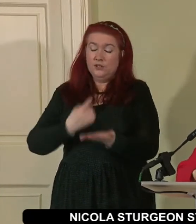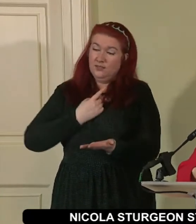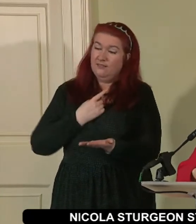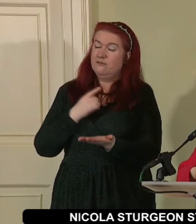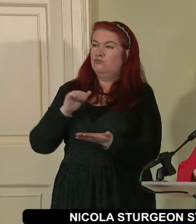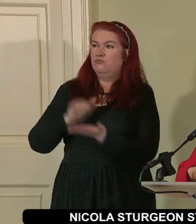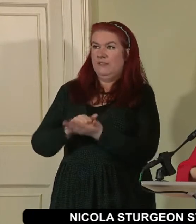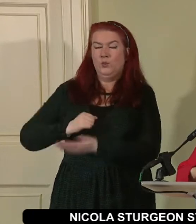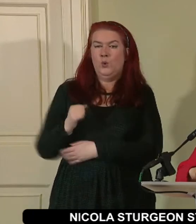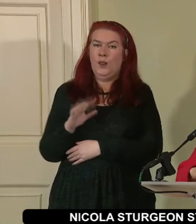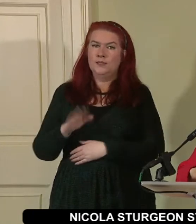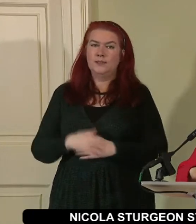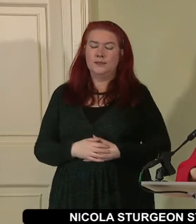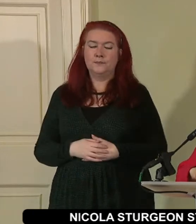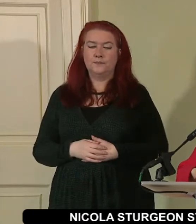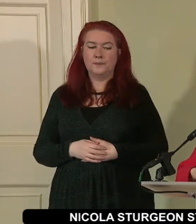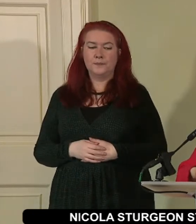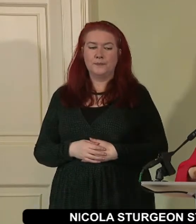country.